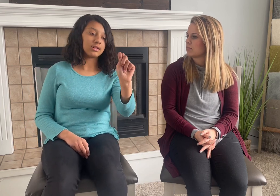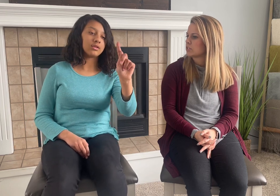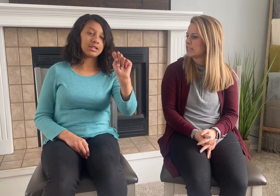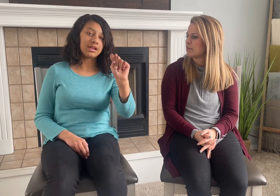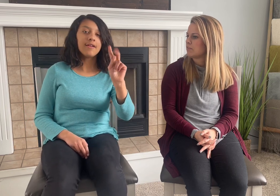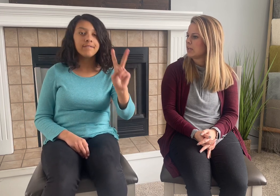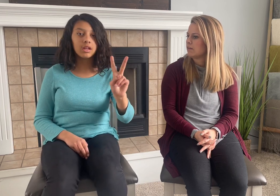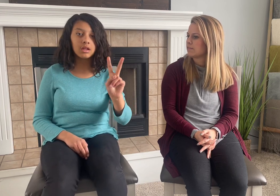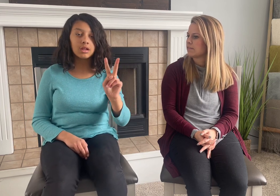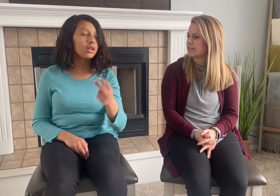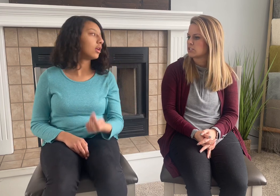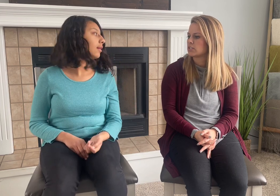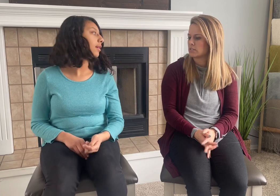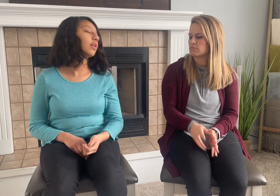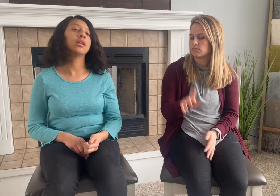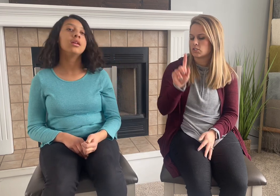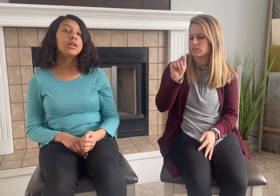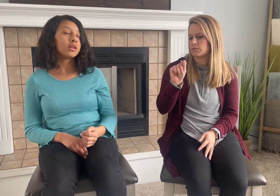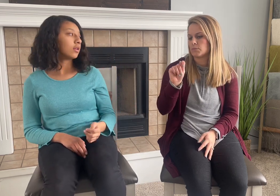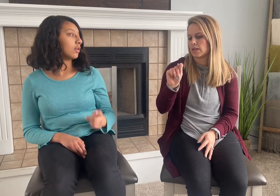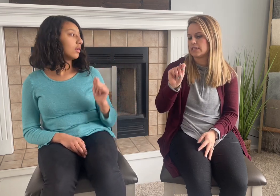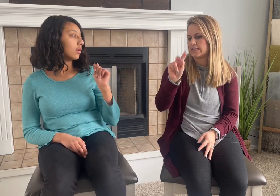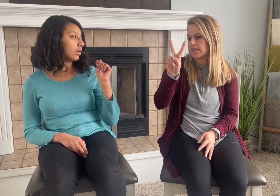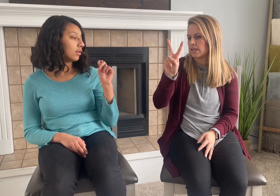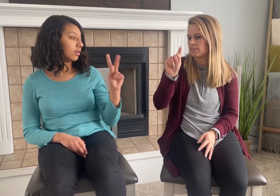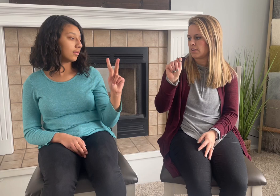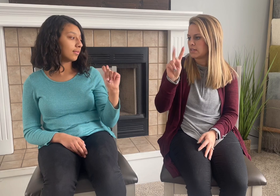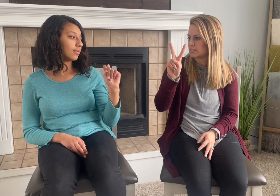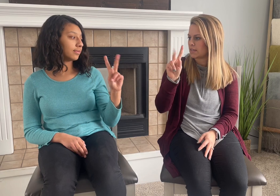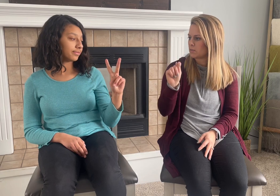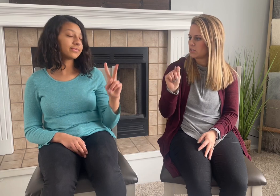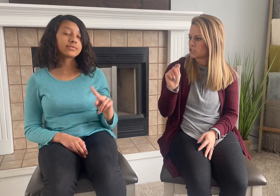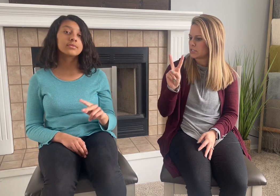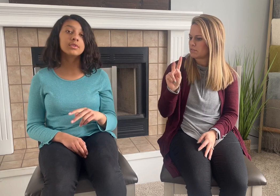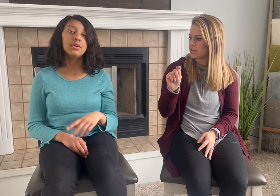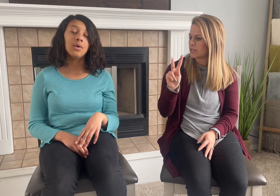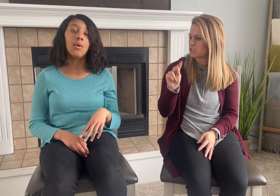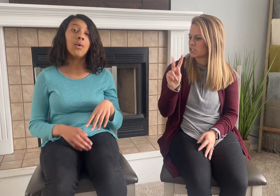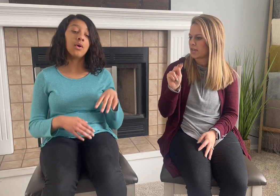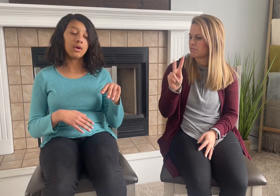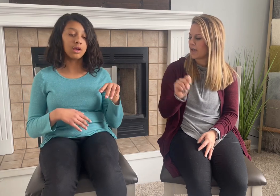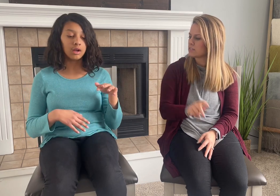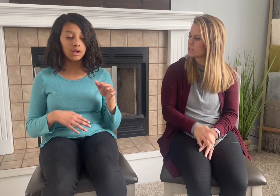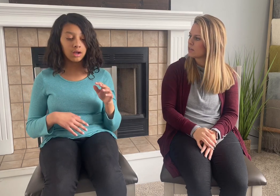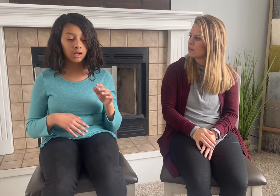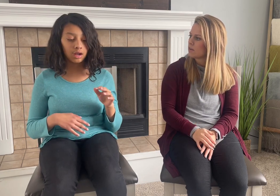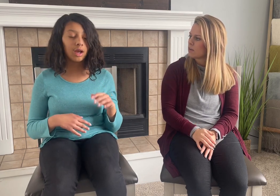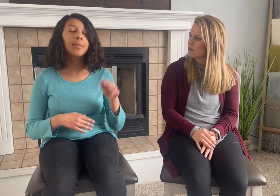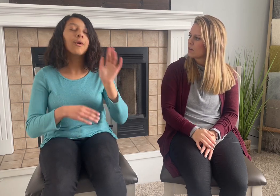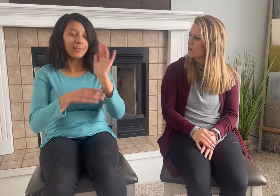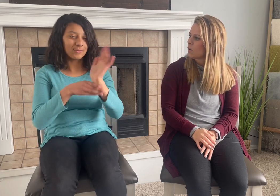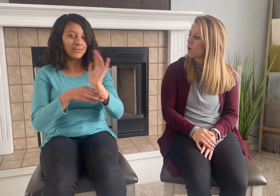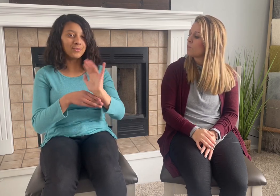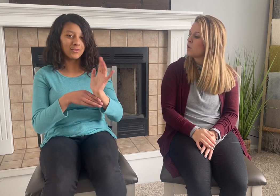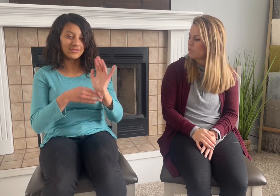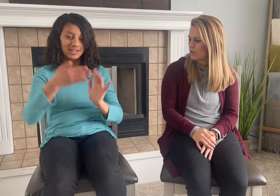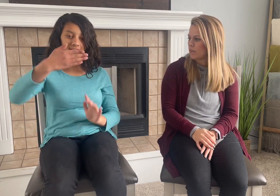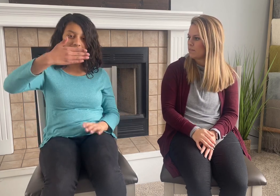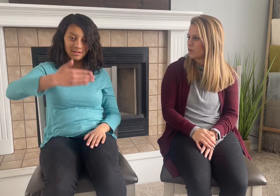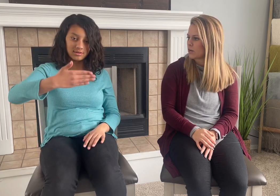for TV, it's just, there's spelling T and V in sign language TV and it's just kind of fast or movie. You're